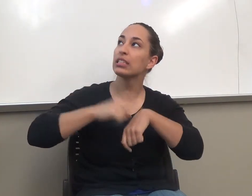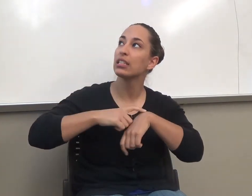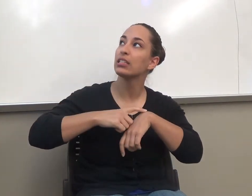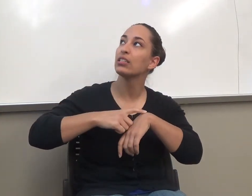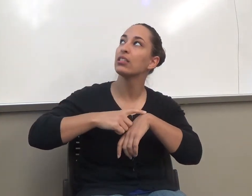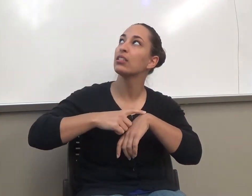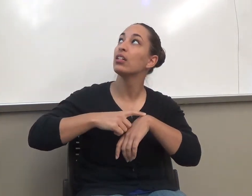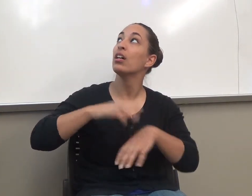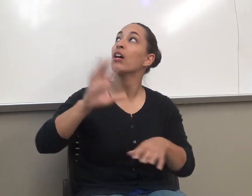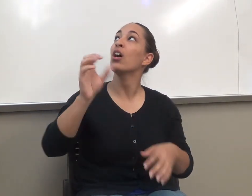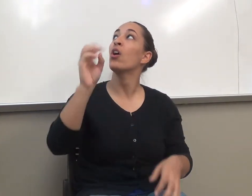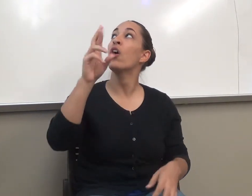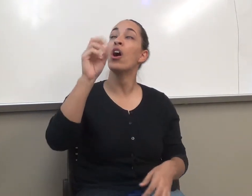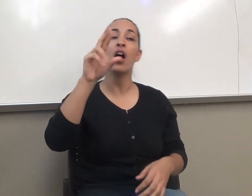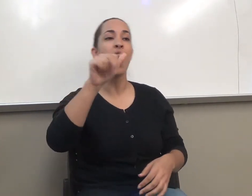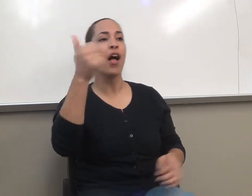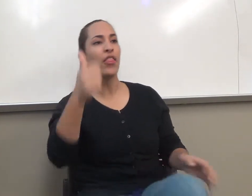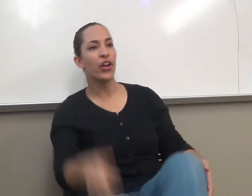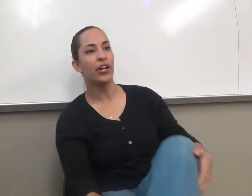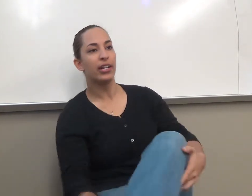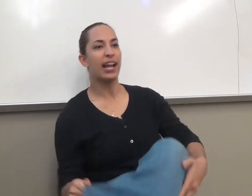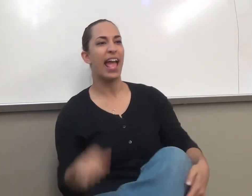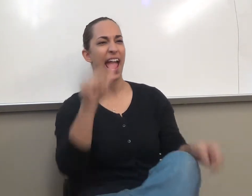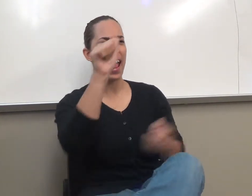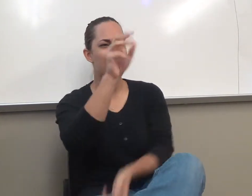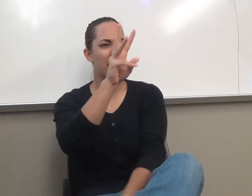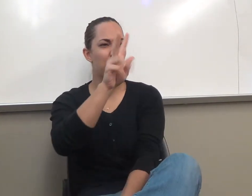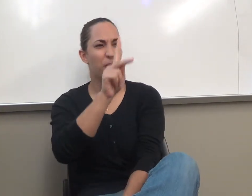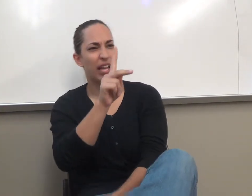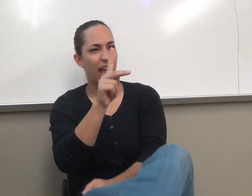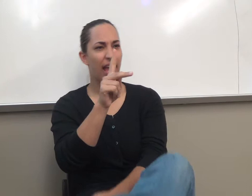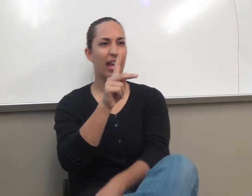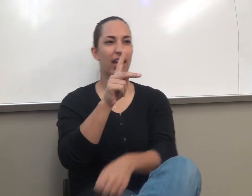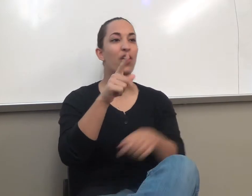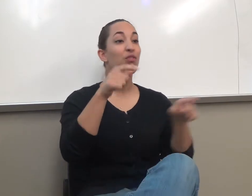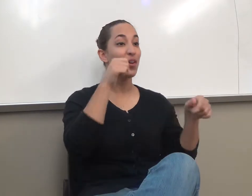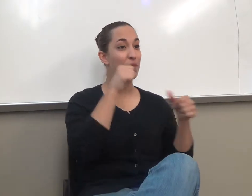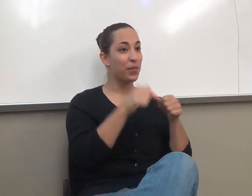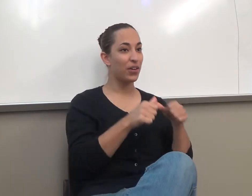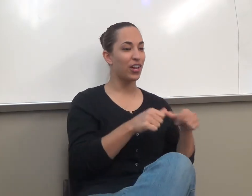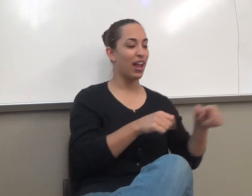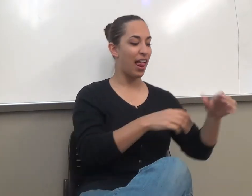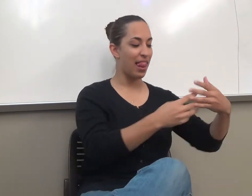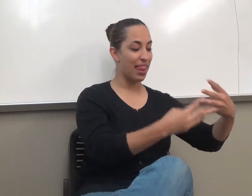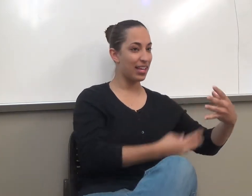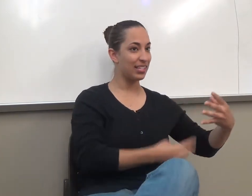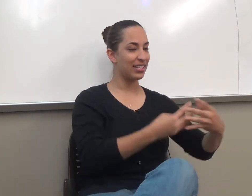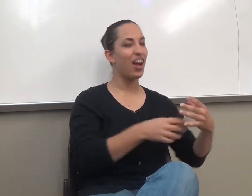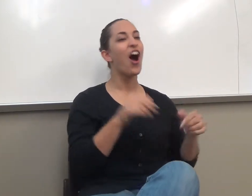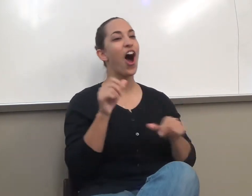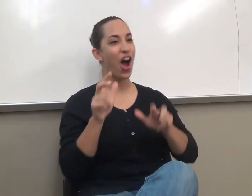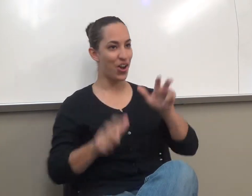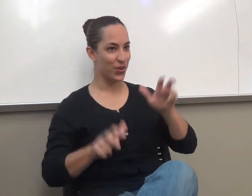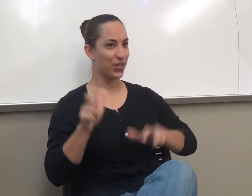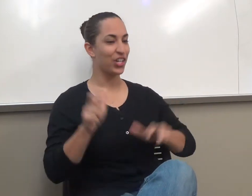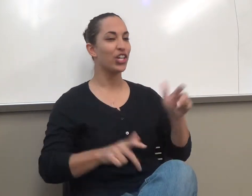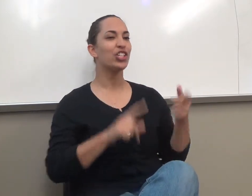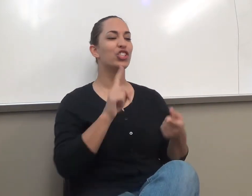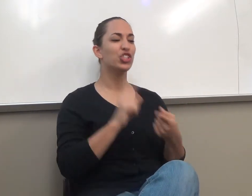another one, AWK. This is what you need your little list for. Awkward to express of our love